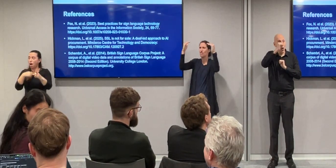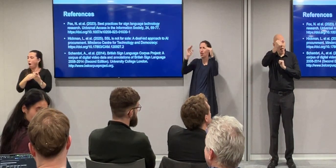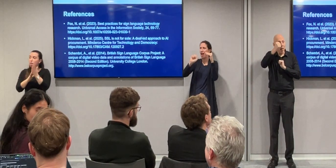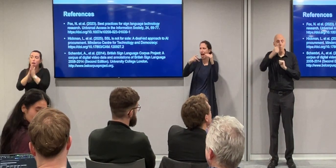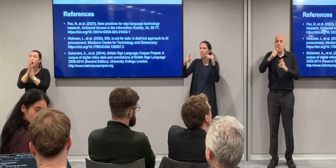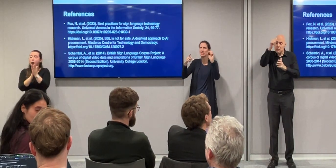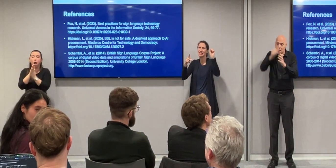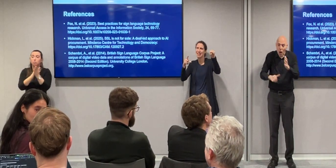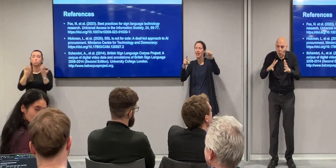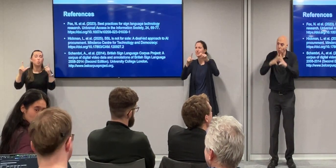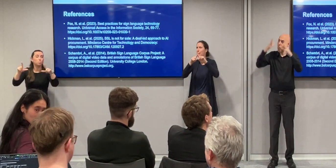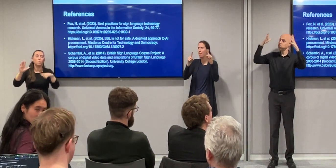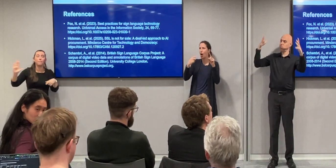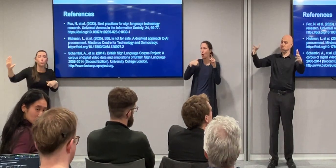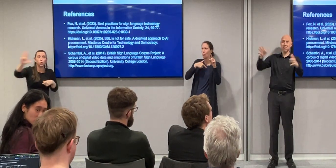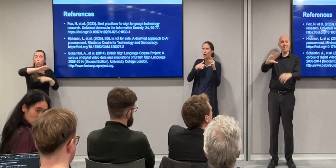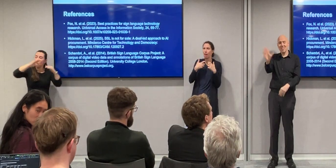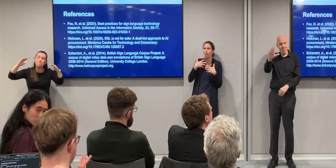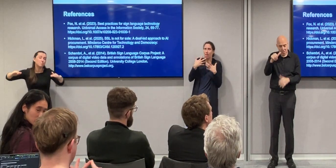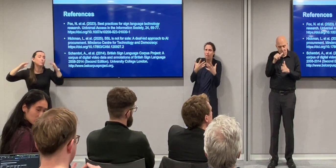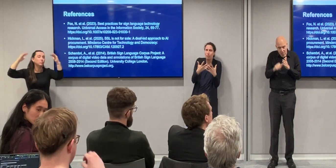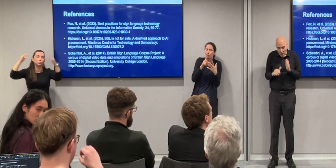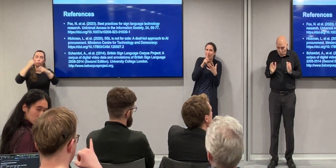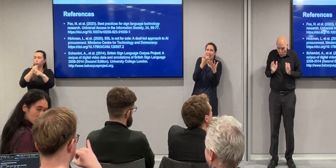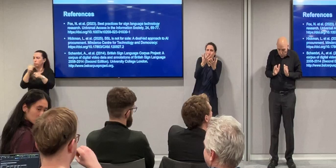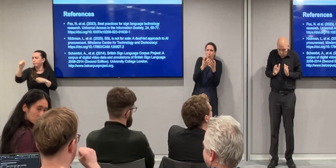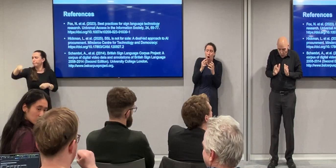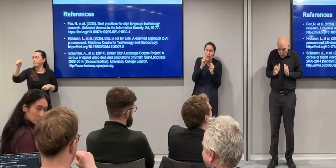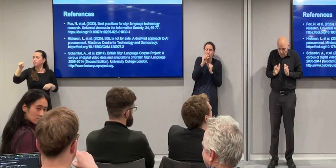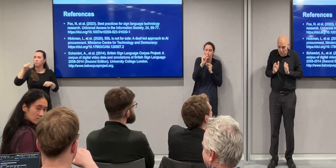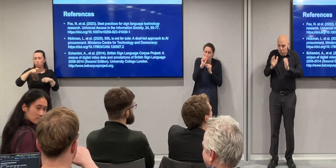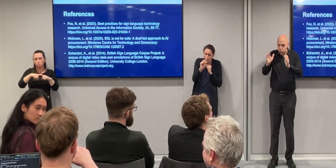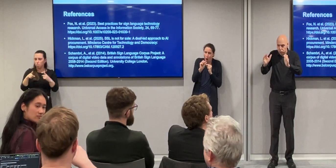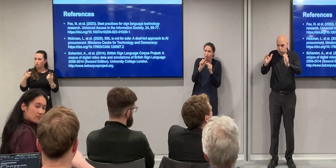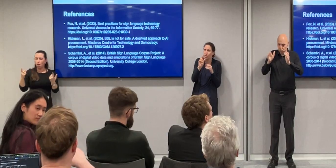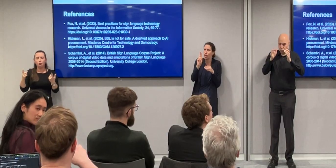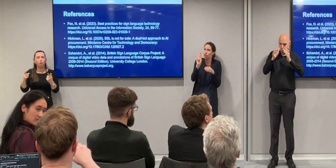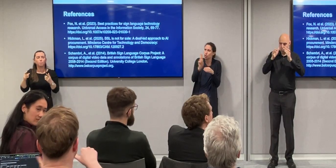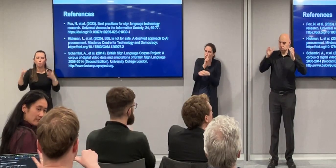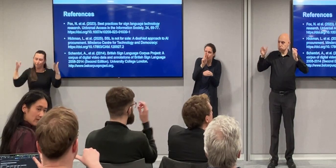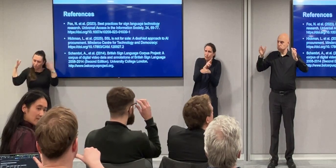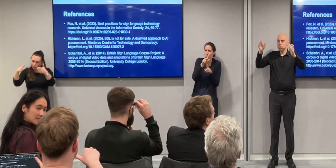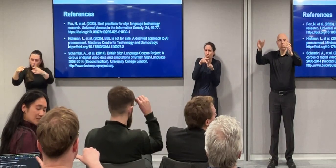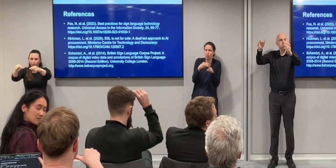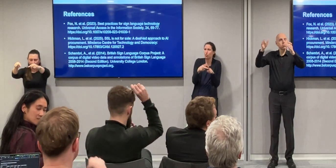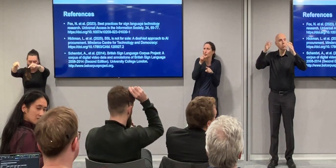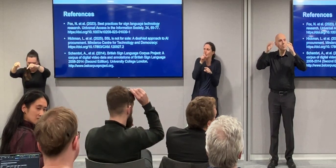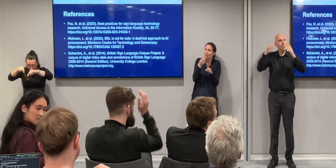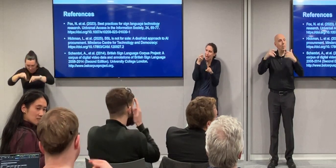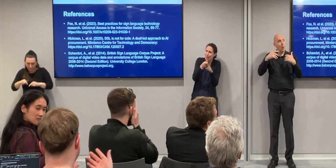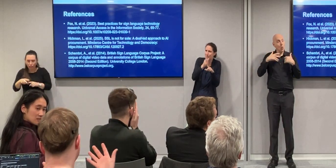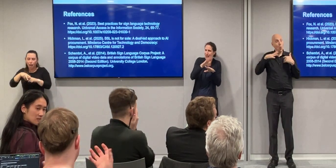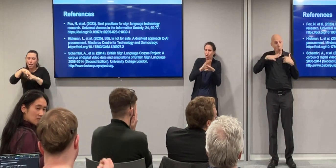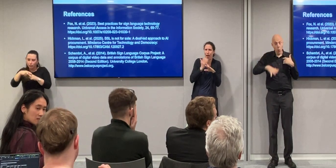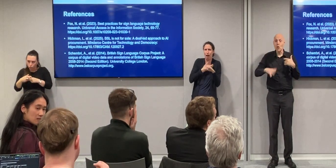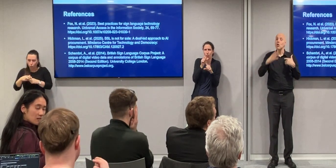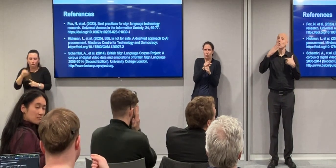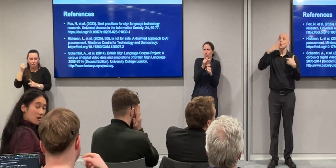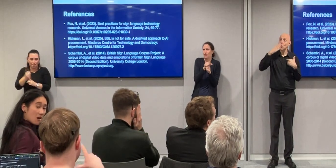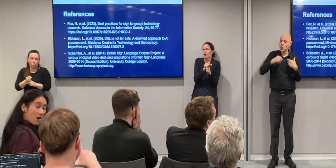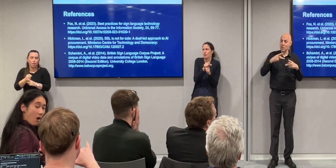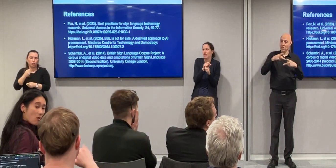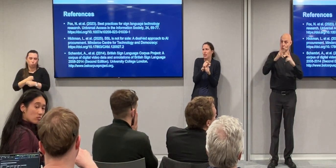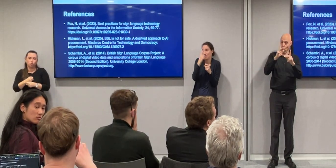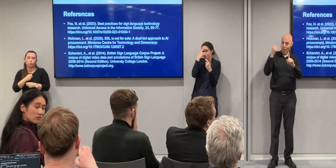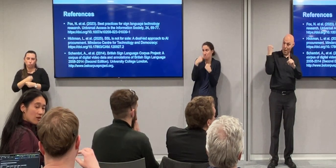but we're really keen to have small, useful tools that have a real impact on our work processes. That, for